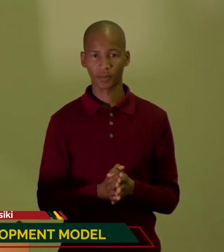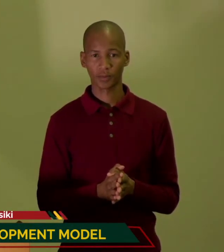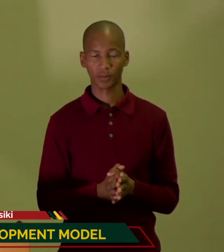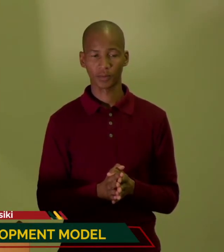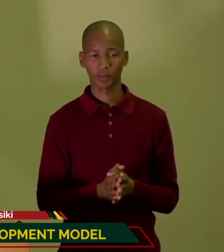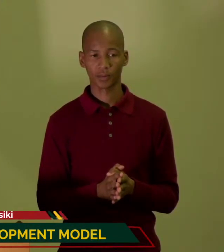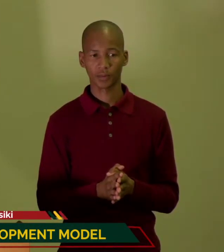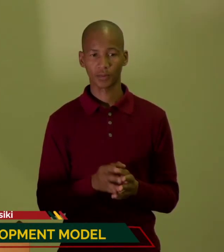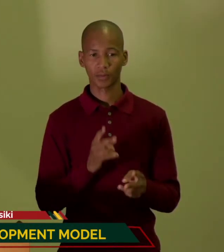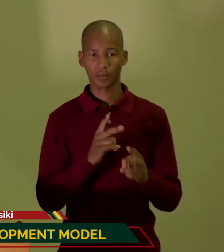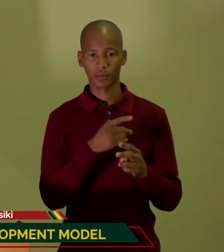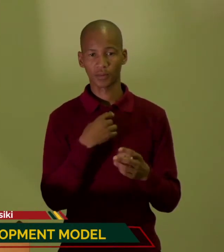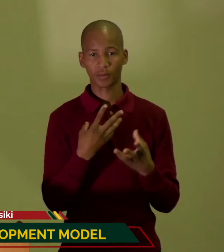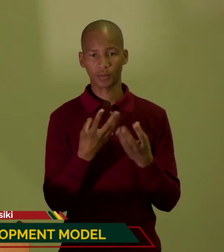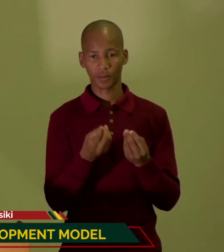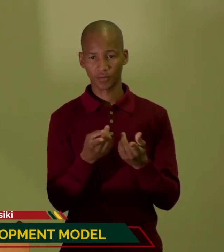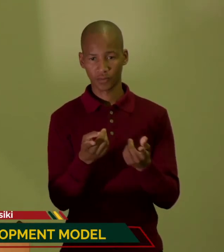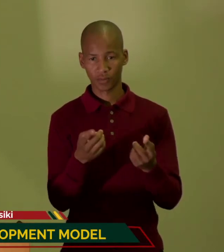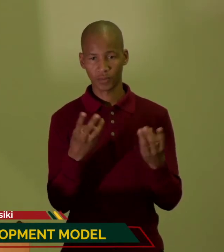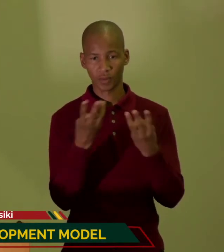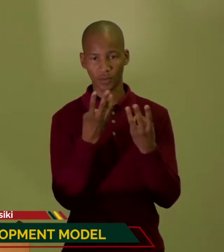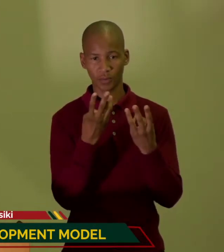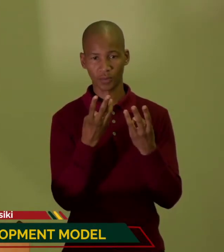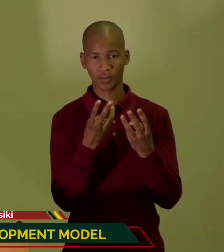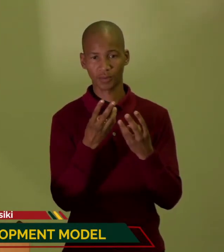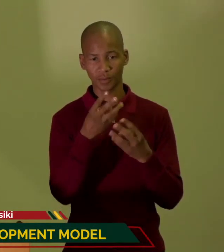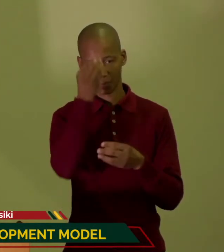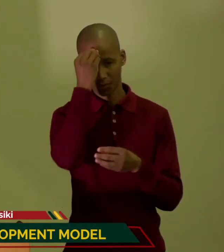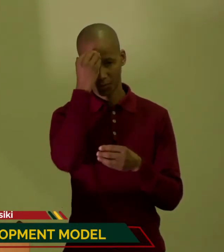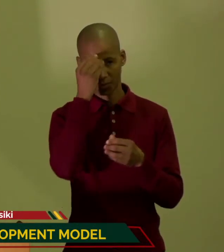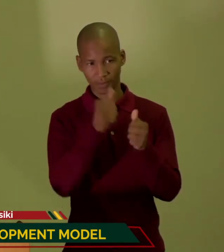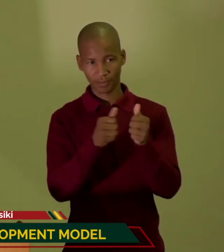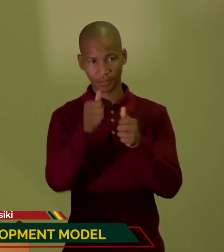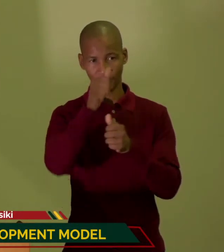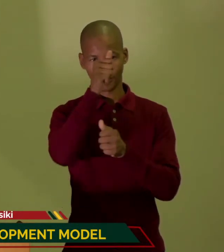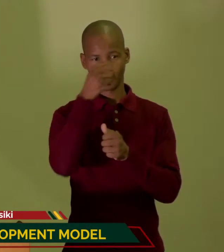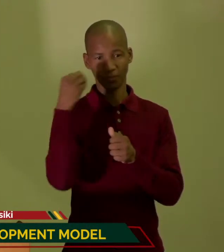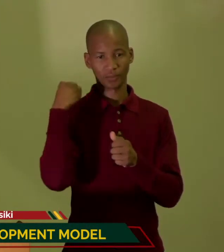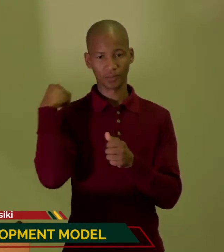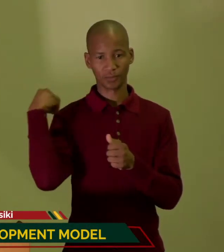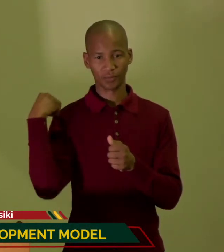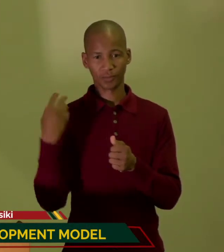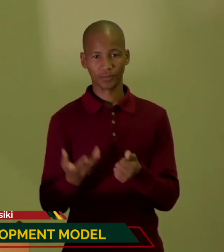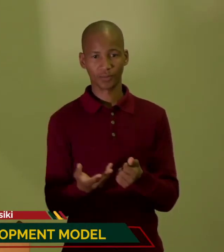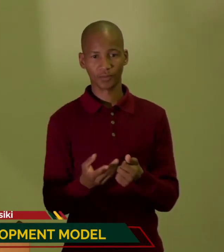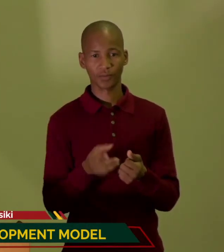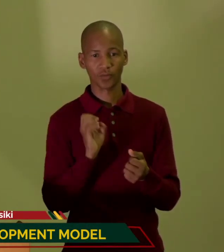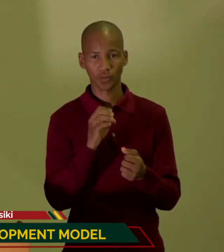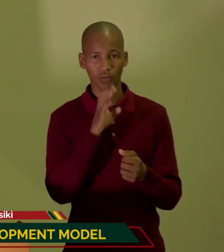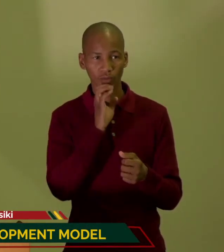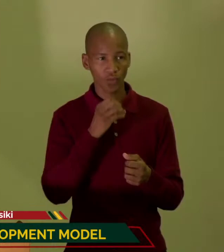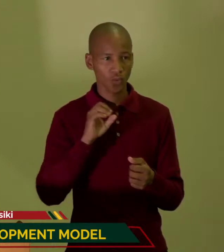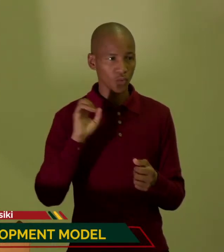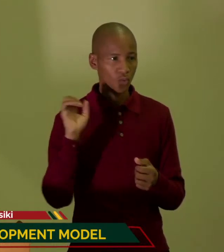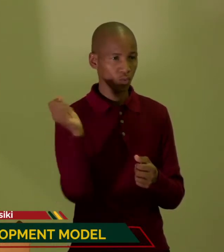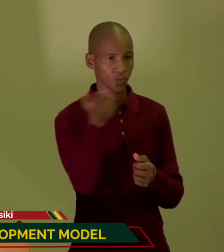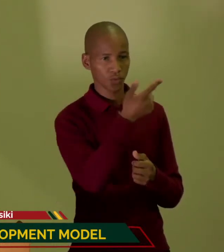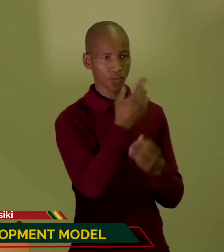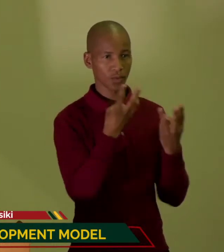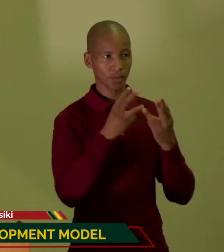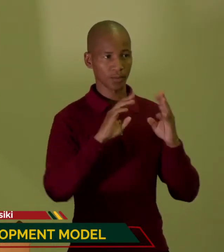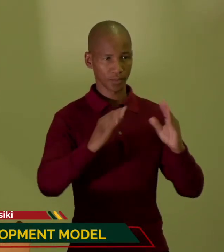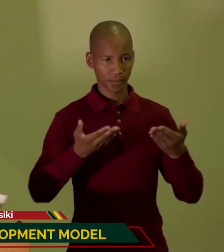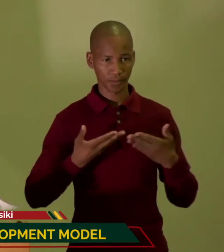generals and brigadiers amongst us. So, umuntu ke wamkelekile kule ndawo